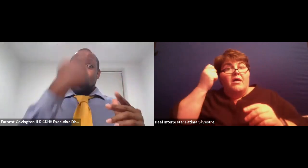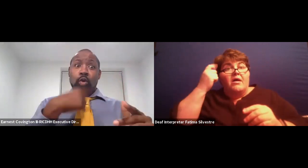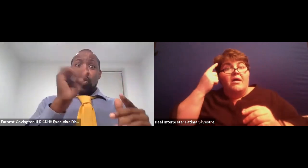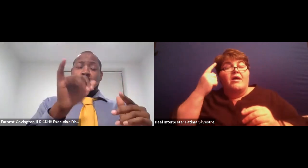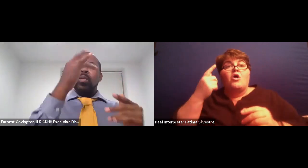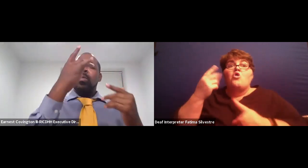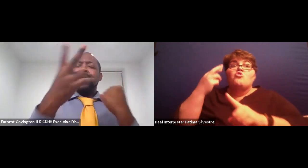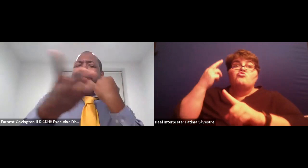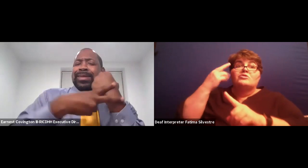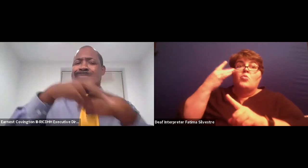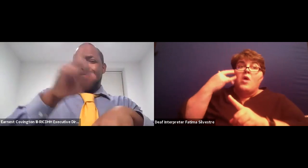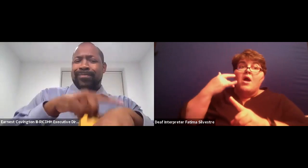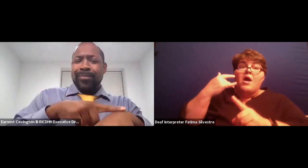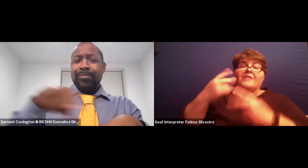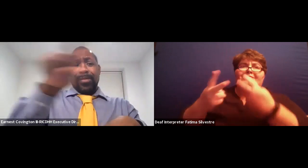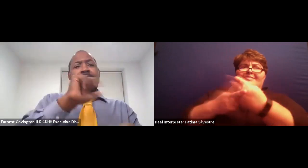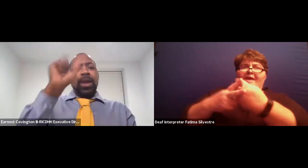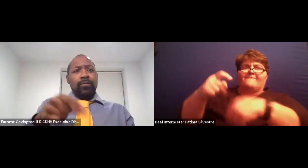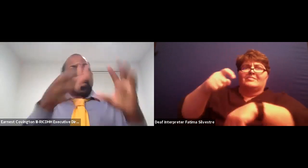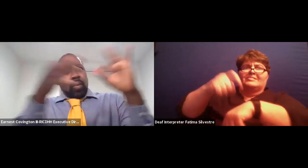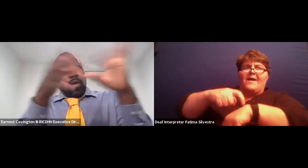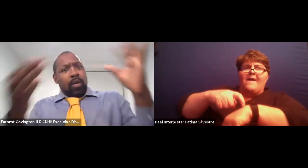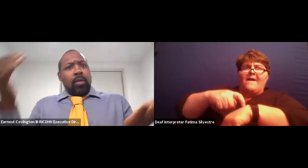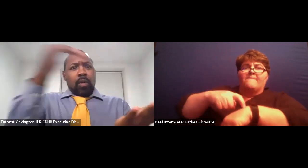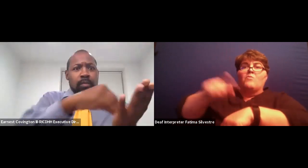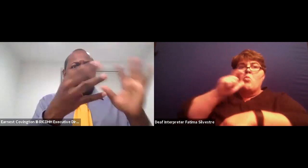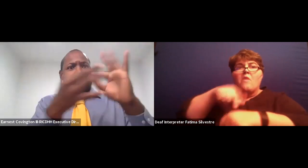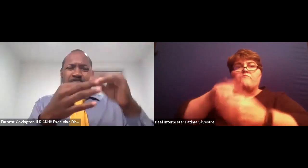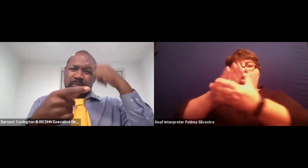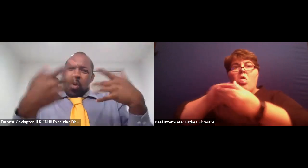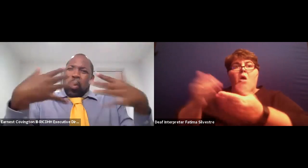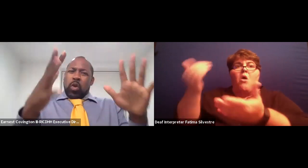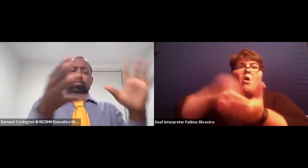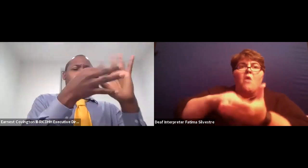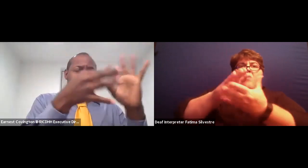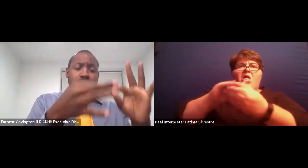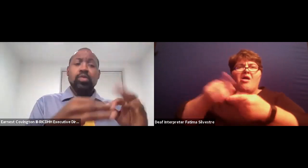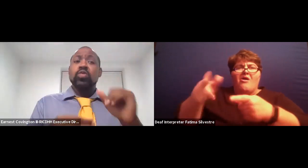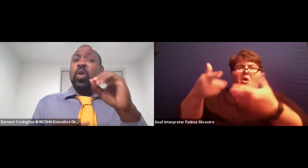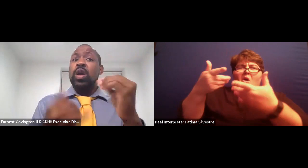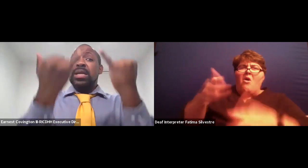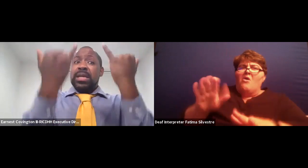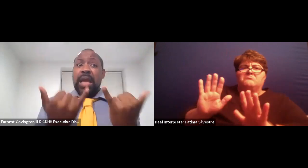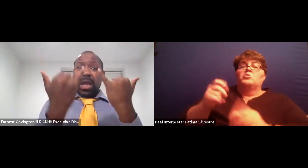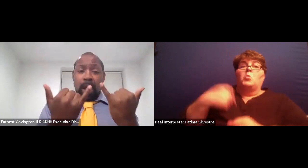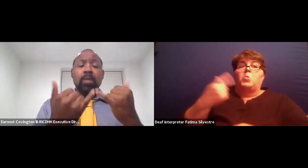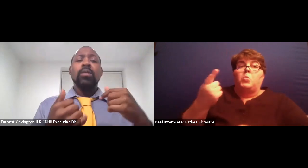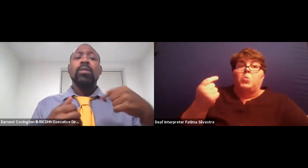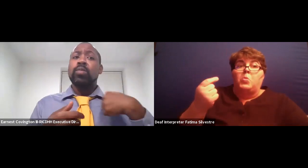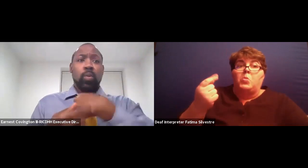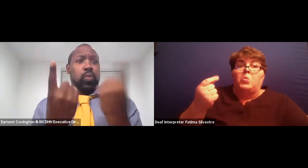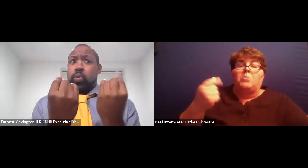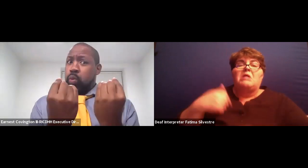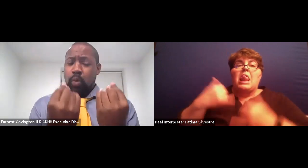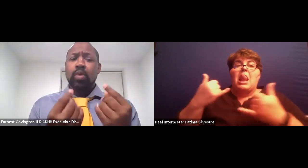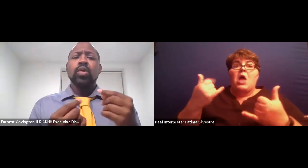hear about what you offer. To save time, we probably, if you've already introduced yourselves, you